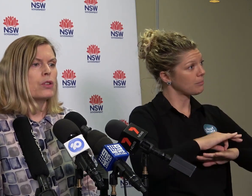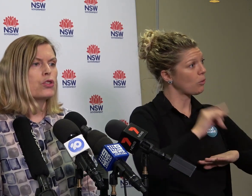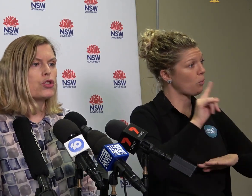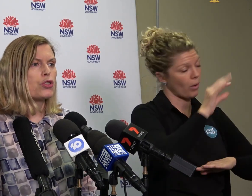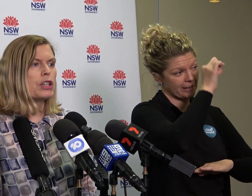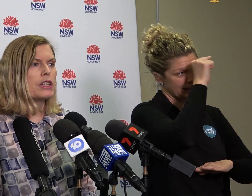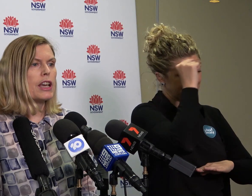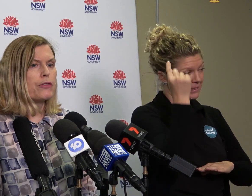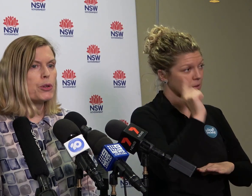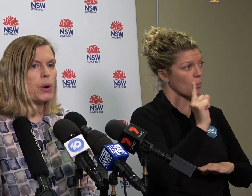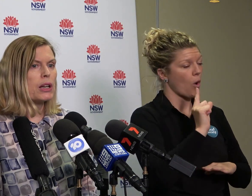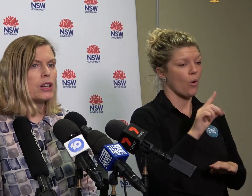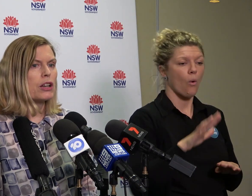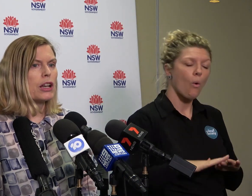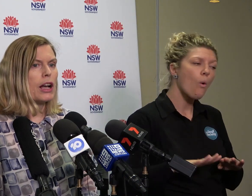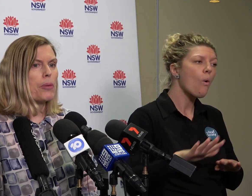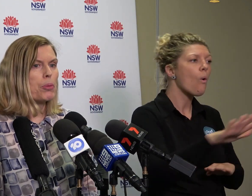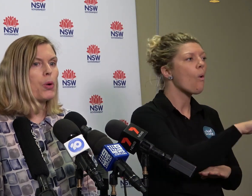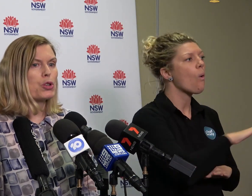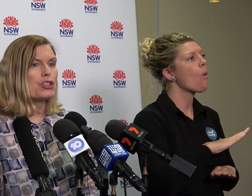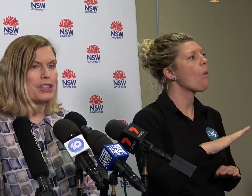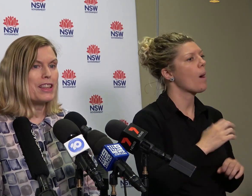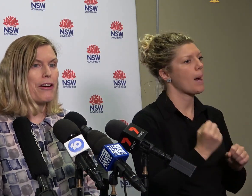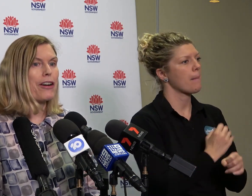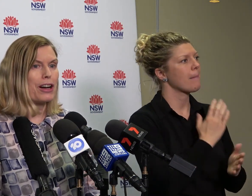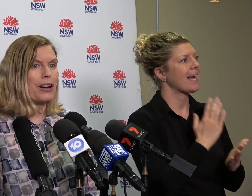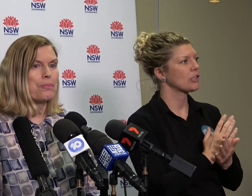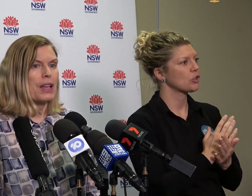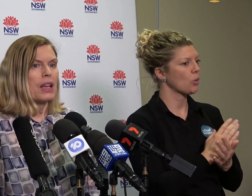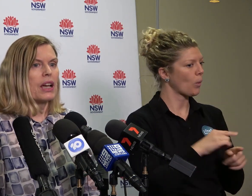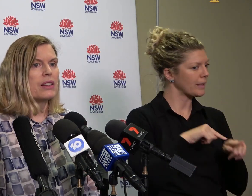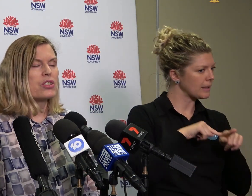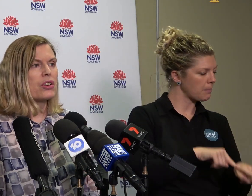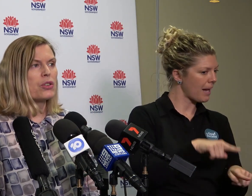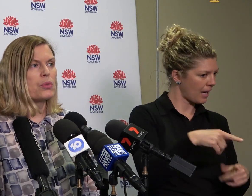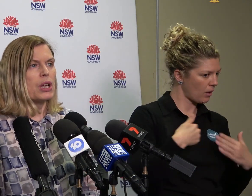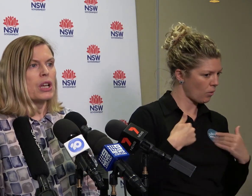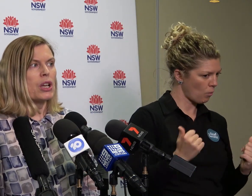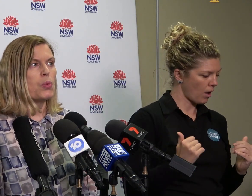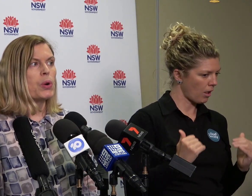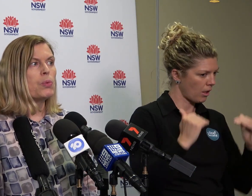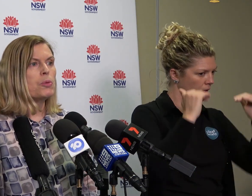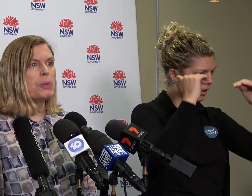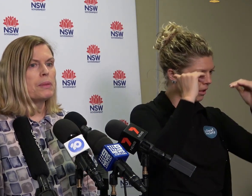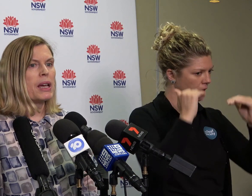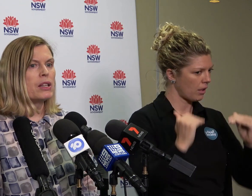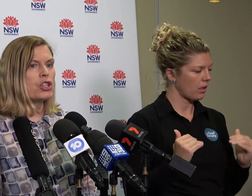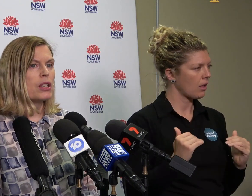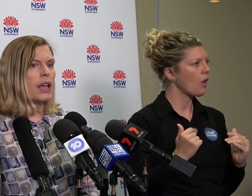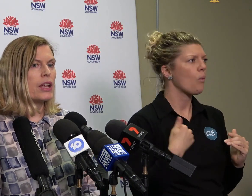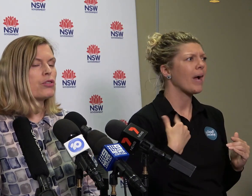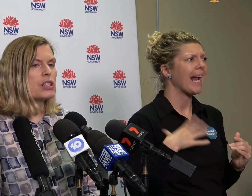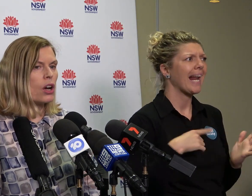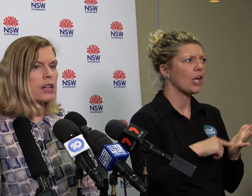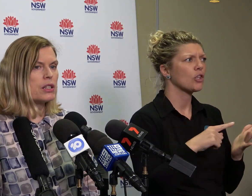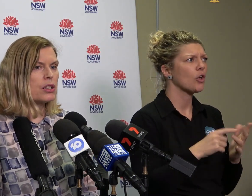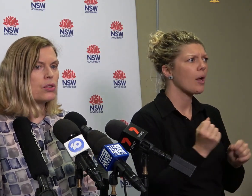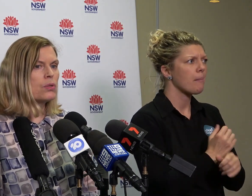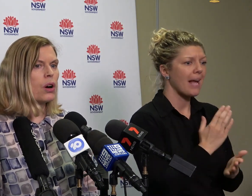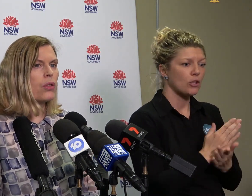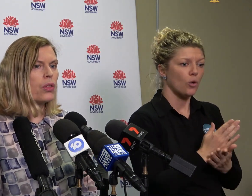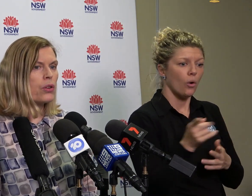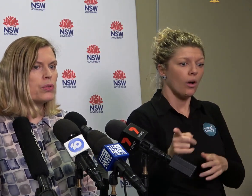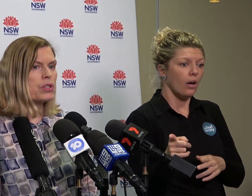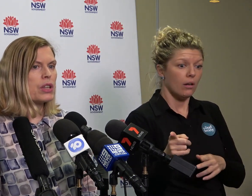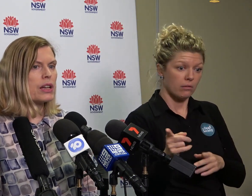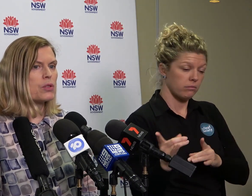always to treat everyone proportionate to their outcome. And so we would be managing entry to